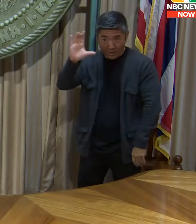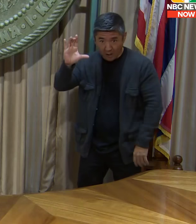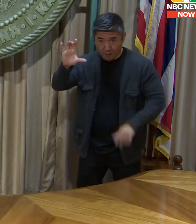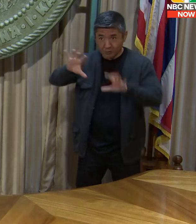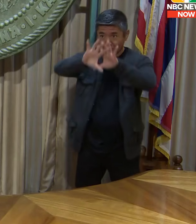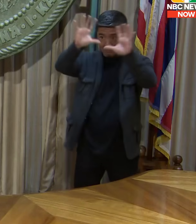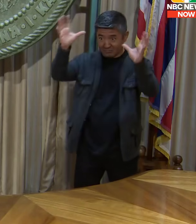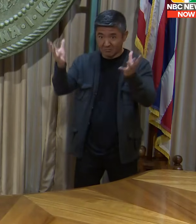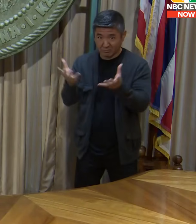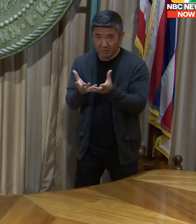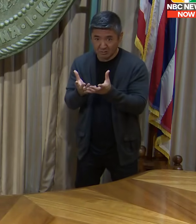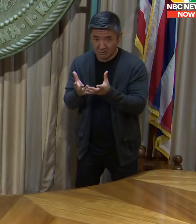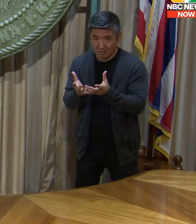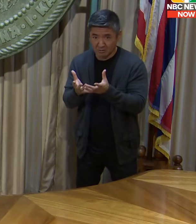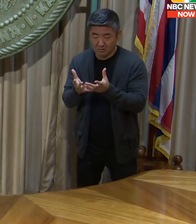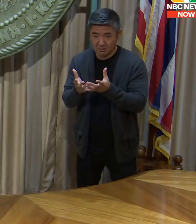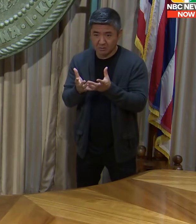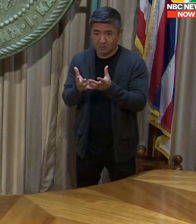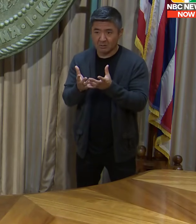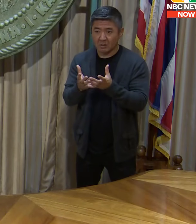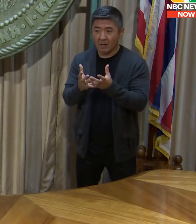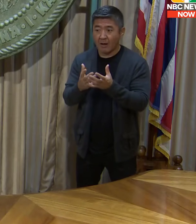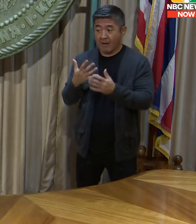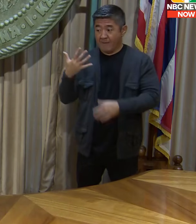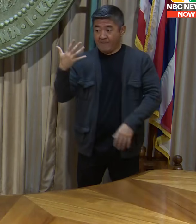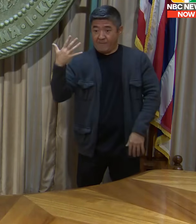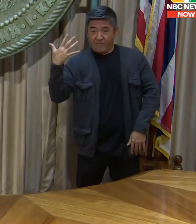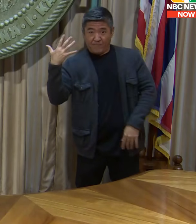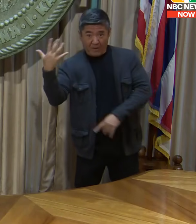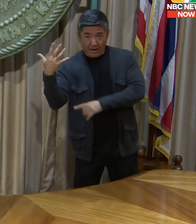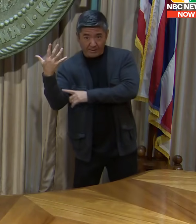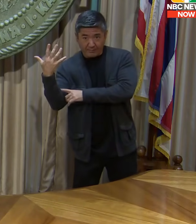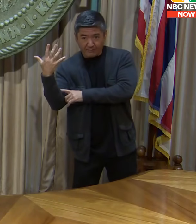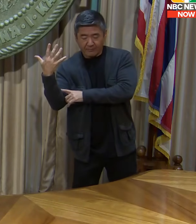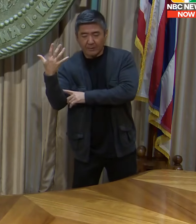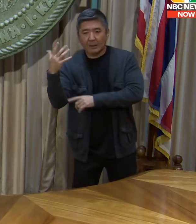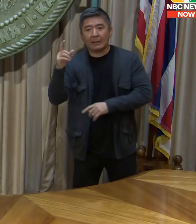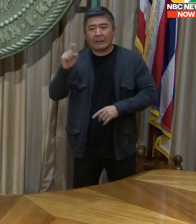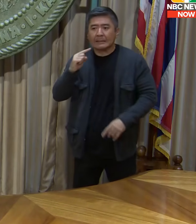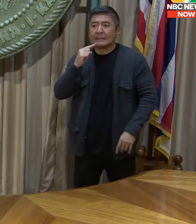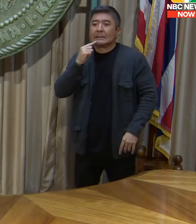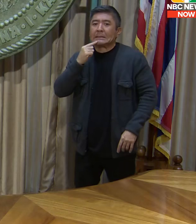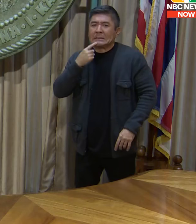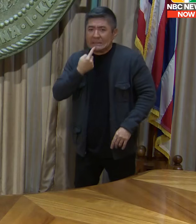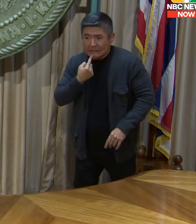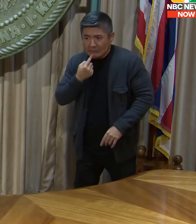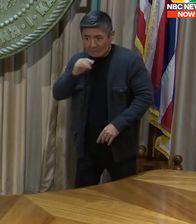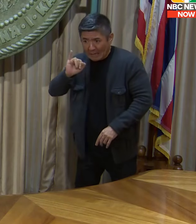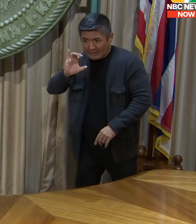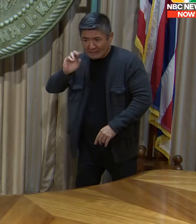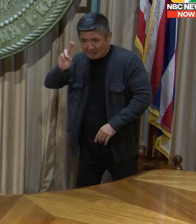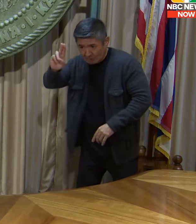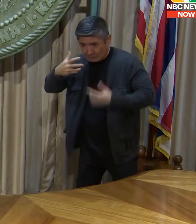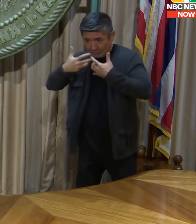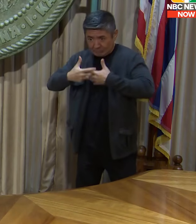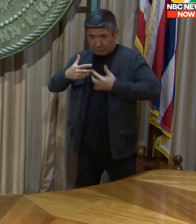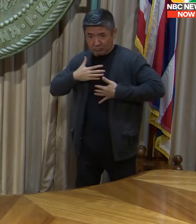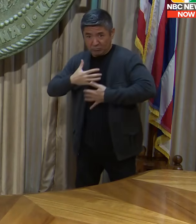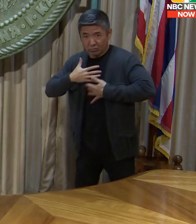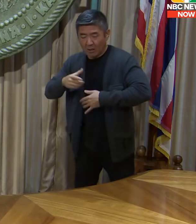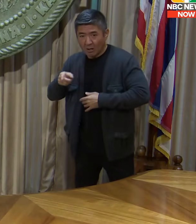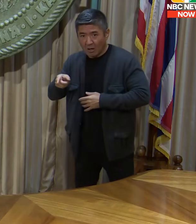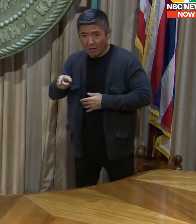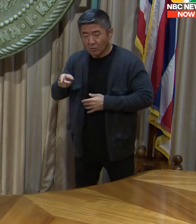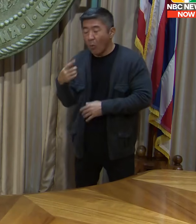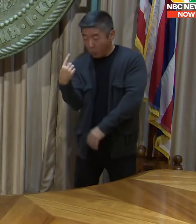across the globe, about 5 people end up needing some pretty serious critical care, and about 1 out of those 100 end